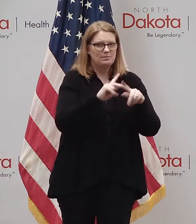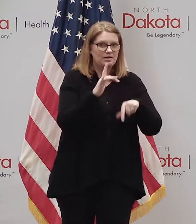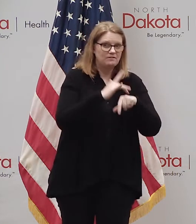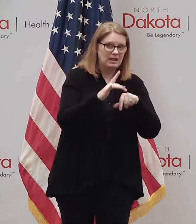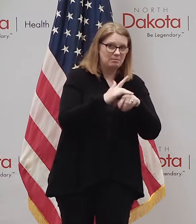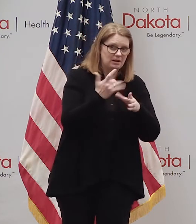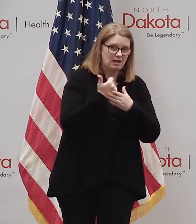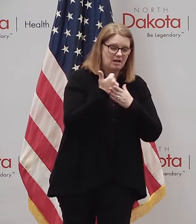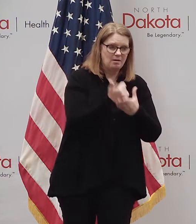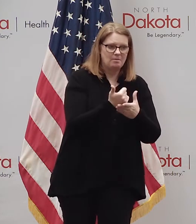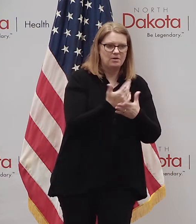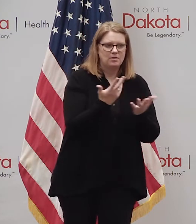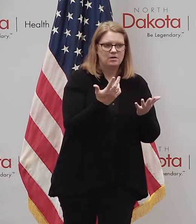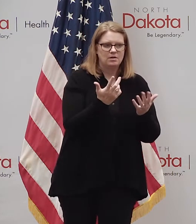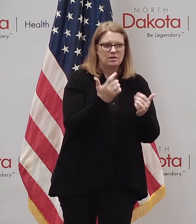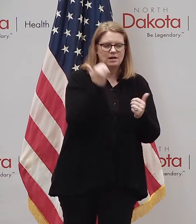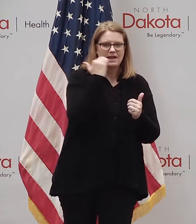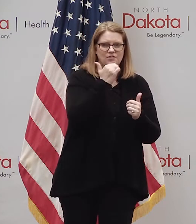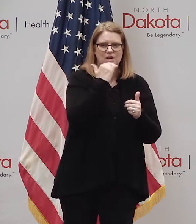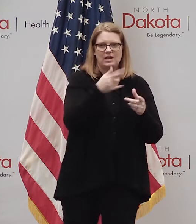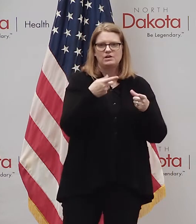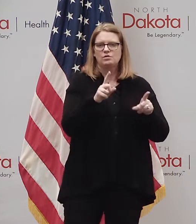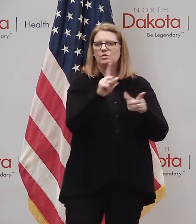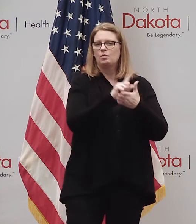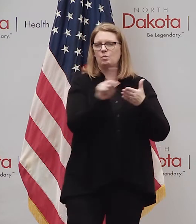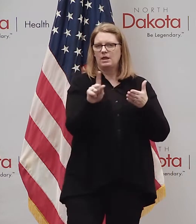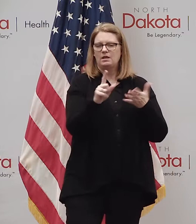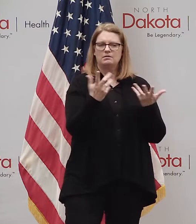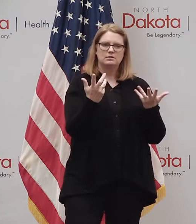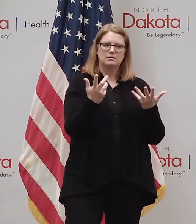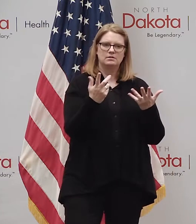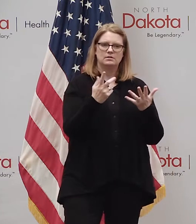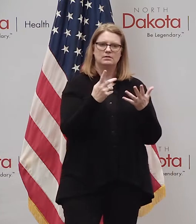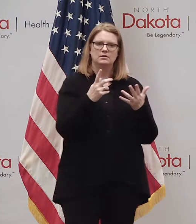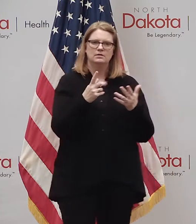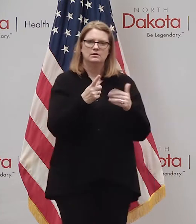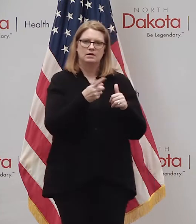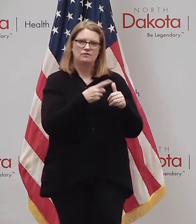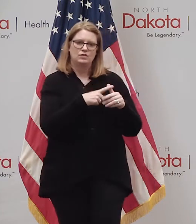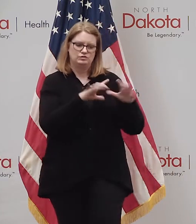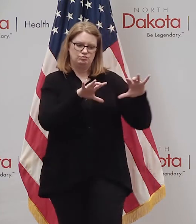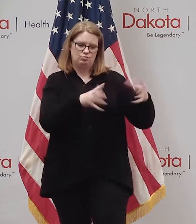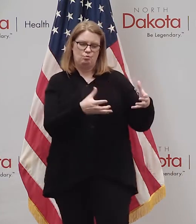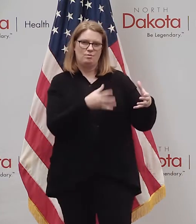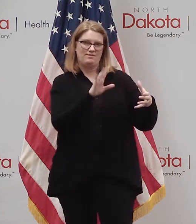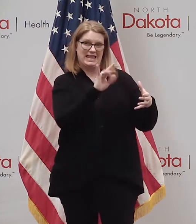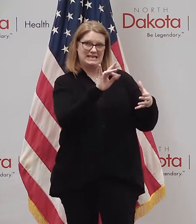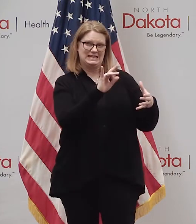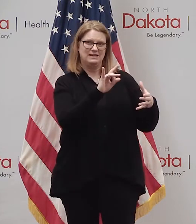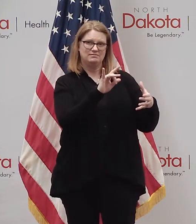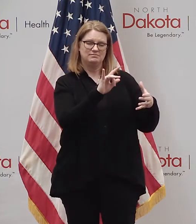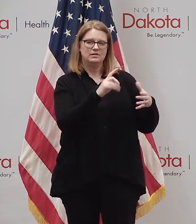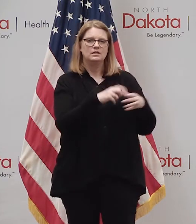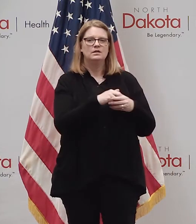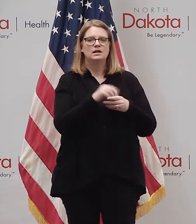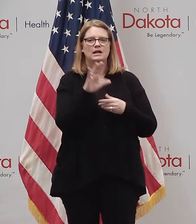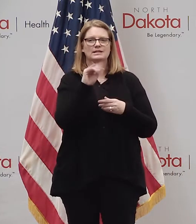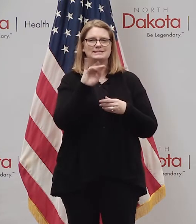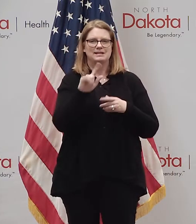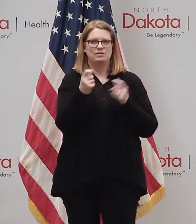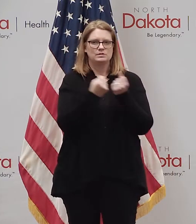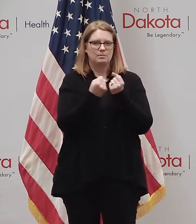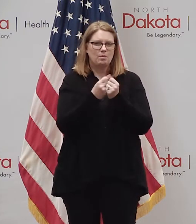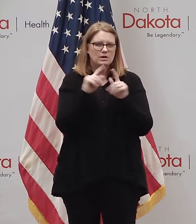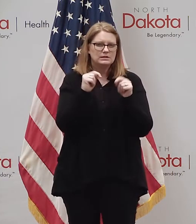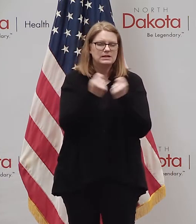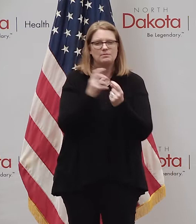But every day during the week, we typically have our original crew of 18 and the civil support team